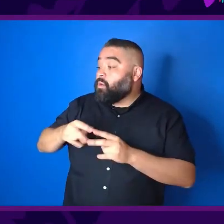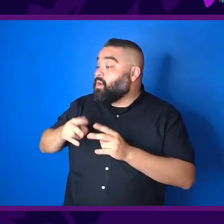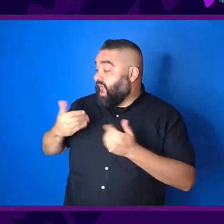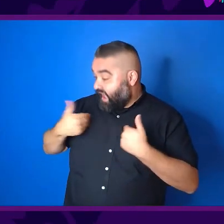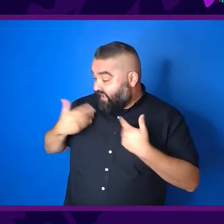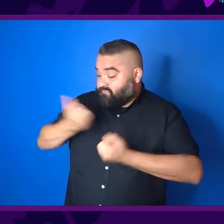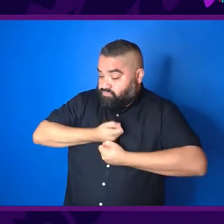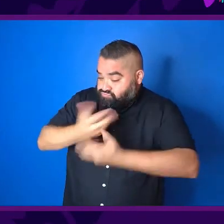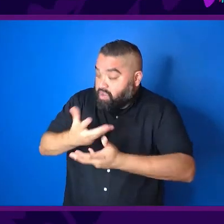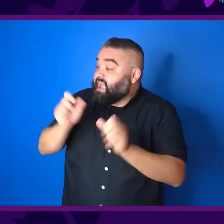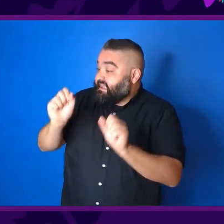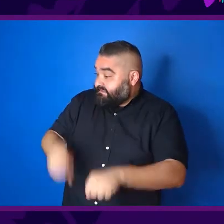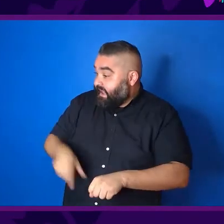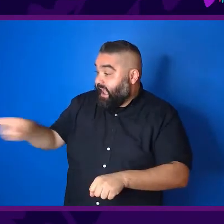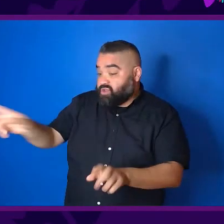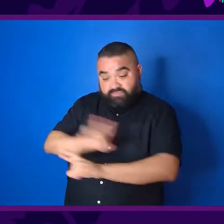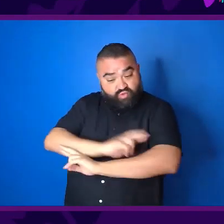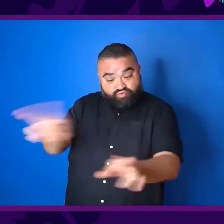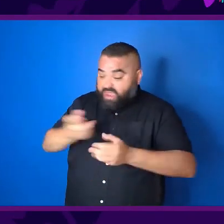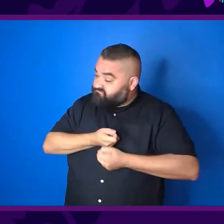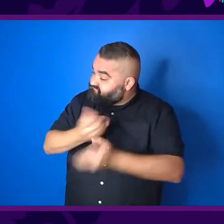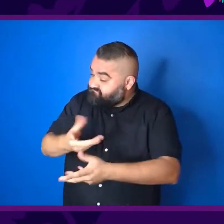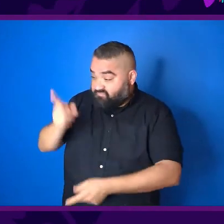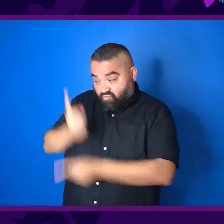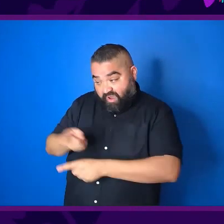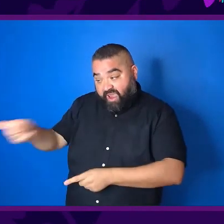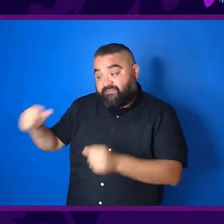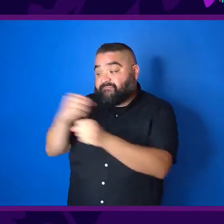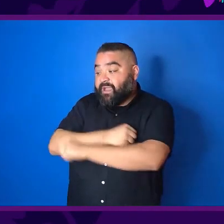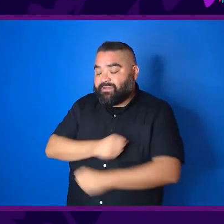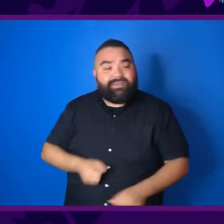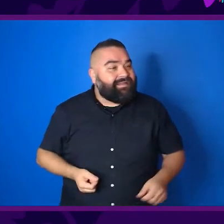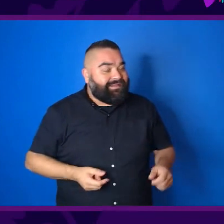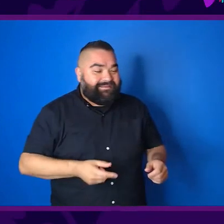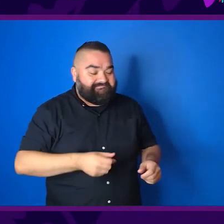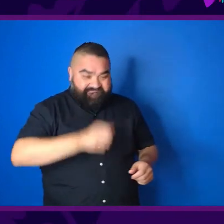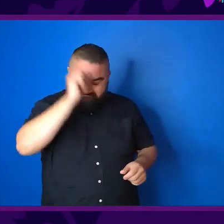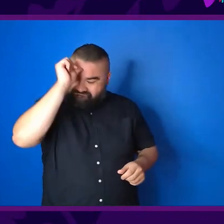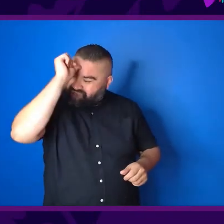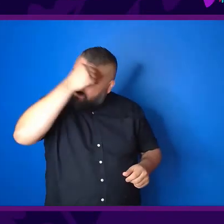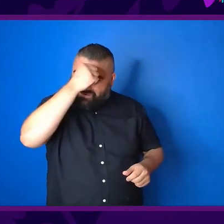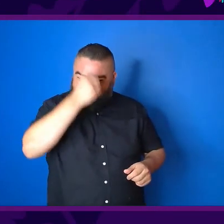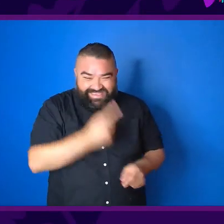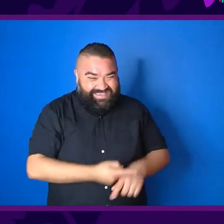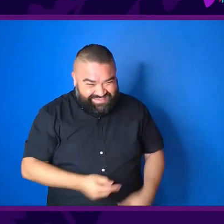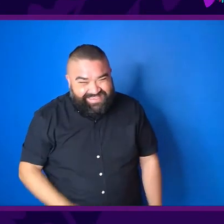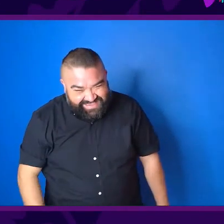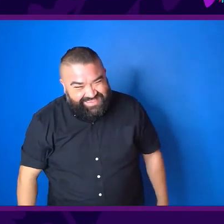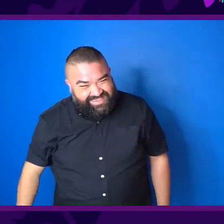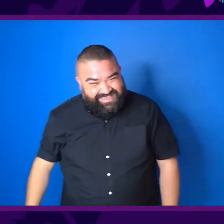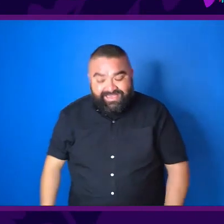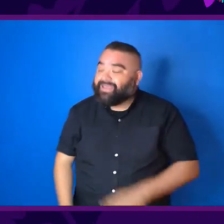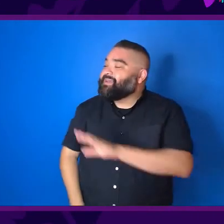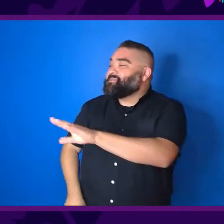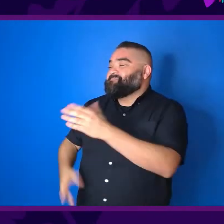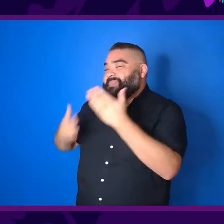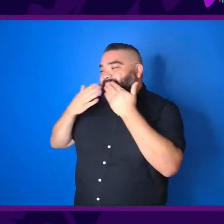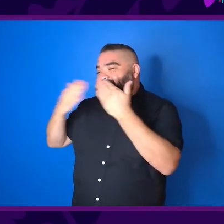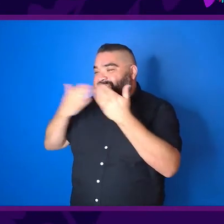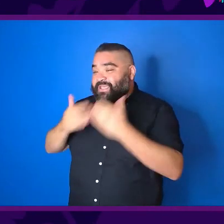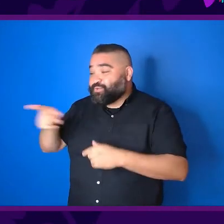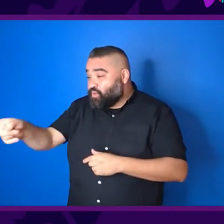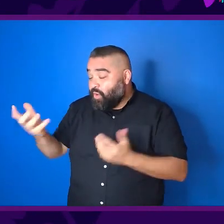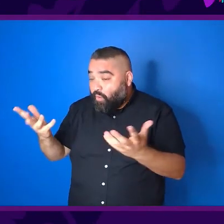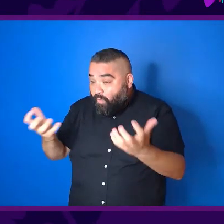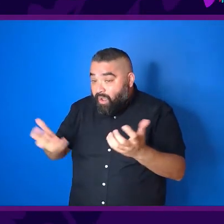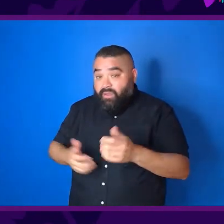I'll never forget that. Well, I want to thank you because not only are you a